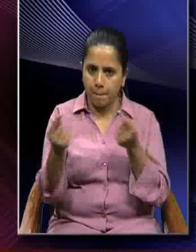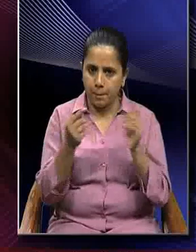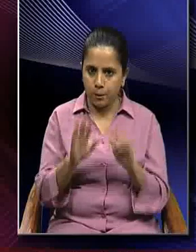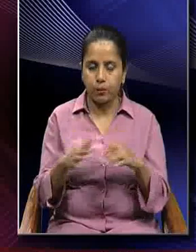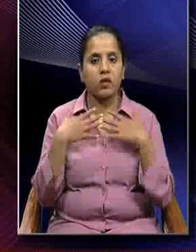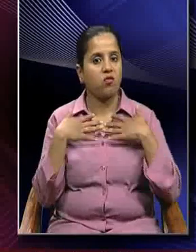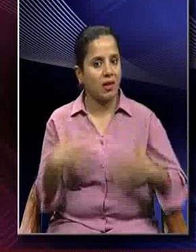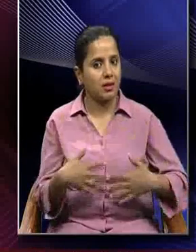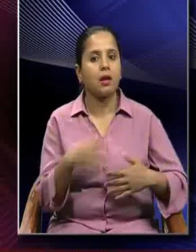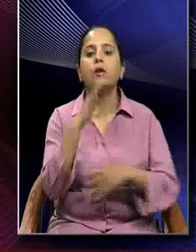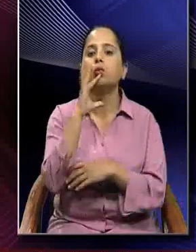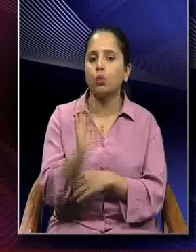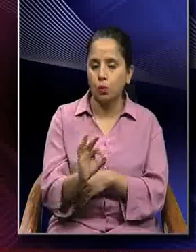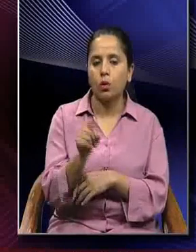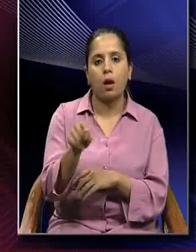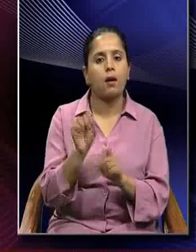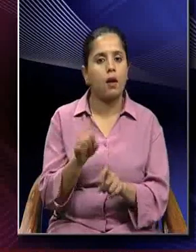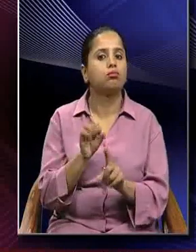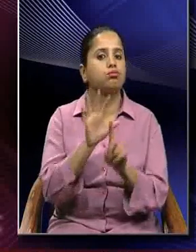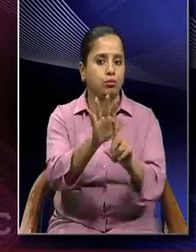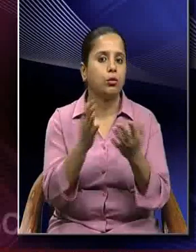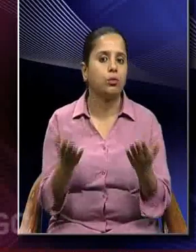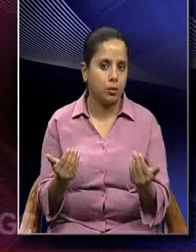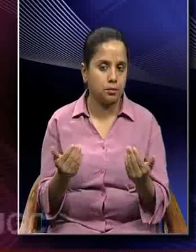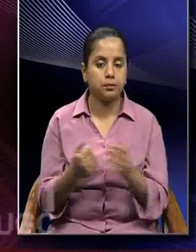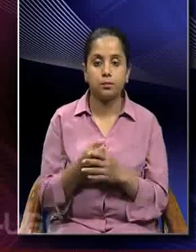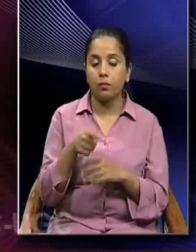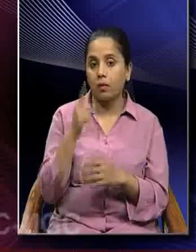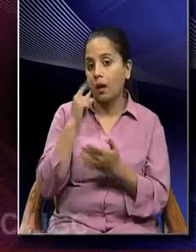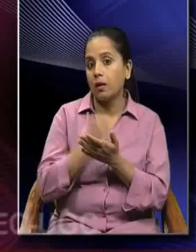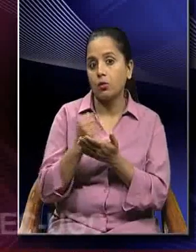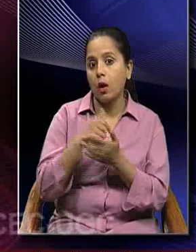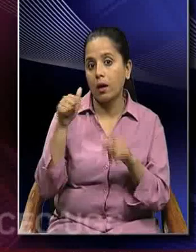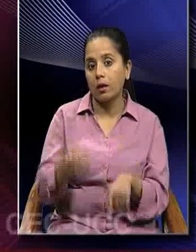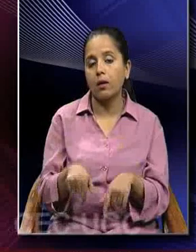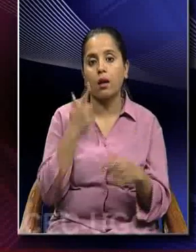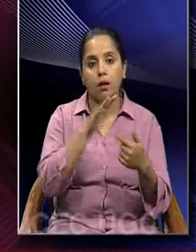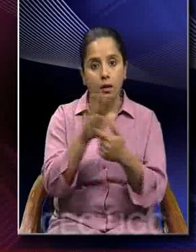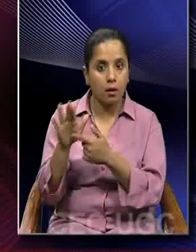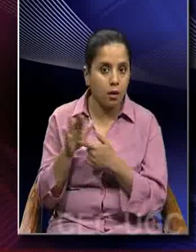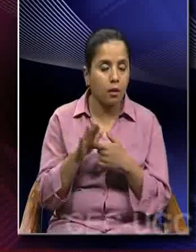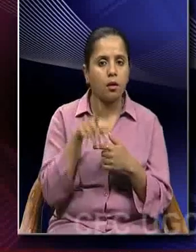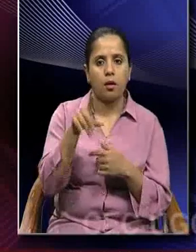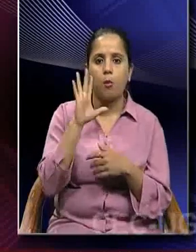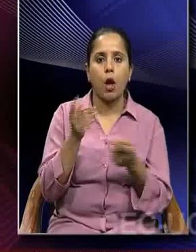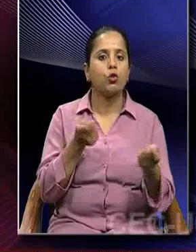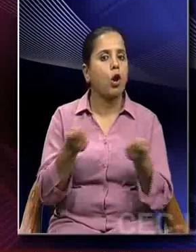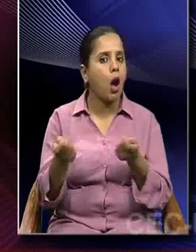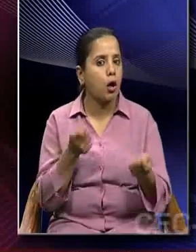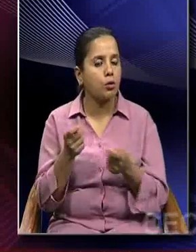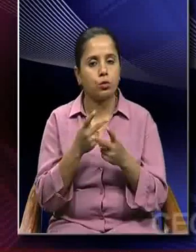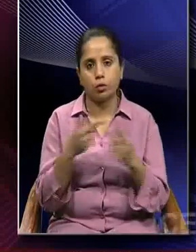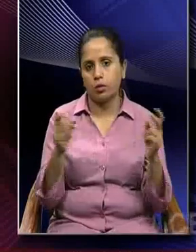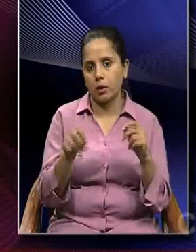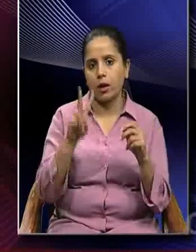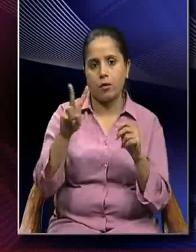physical reality would be approached. So the attempt here is to exert precise control over the variables